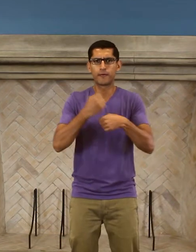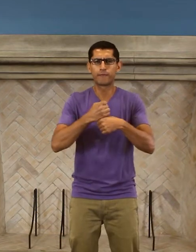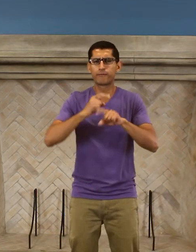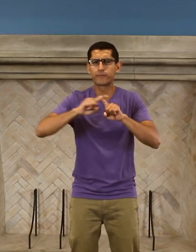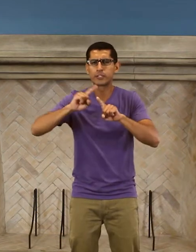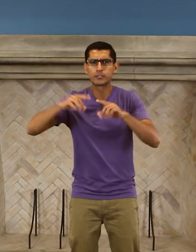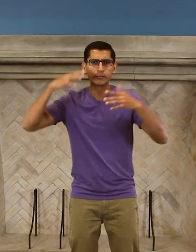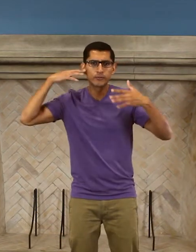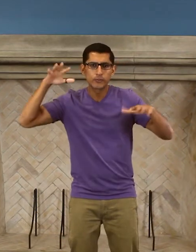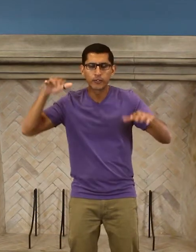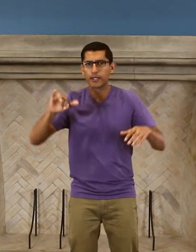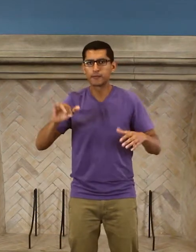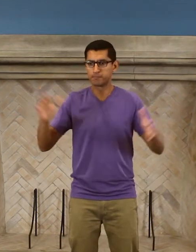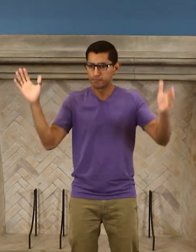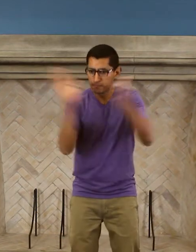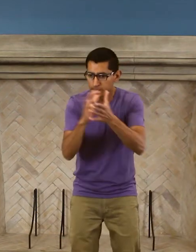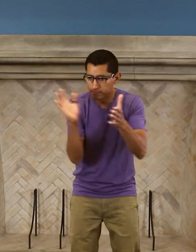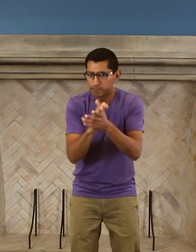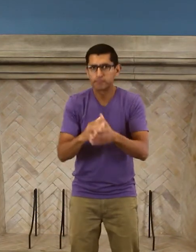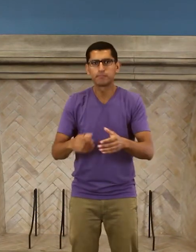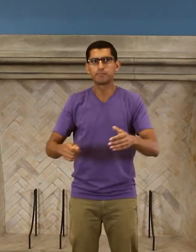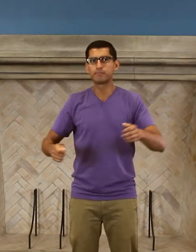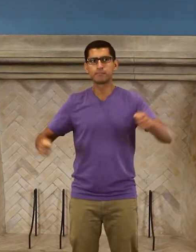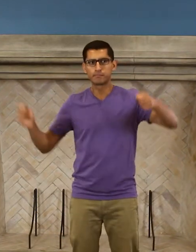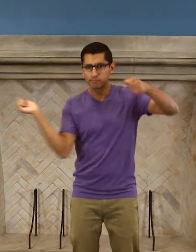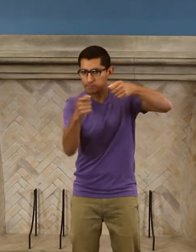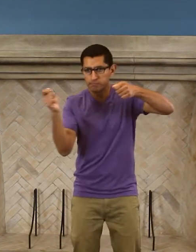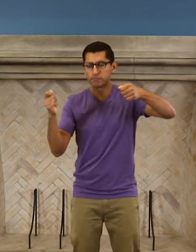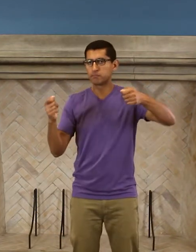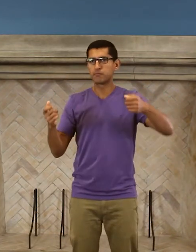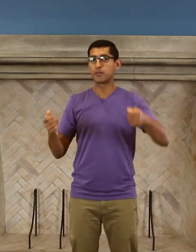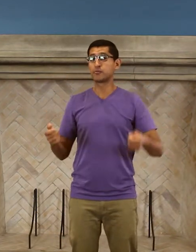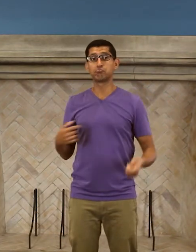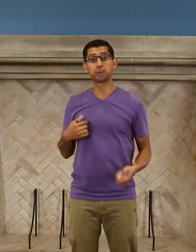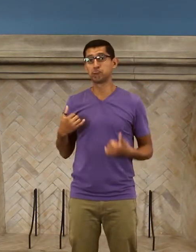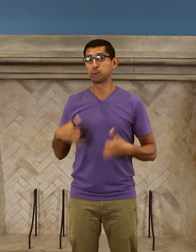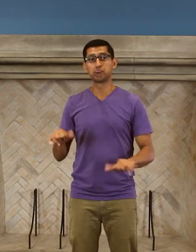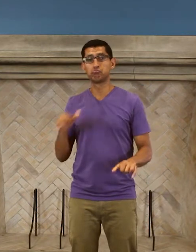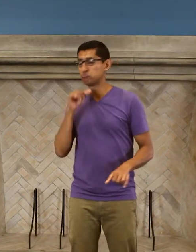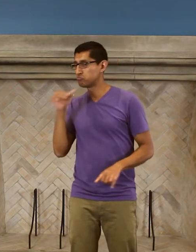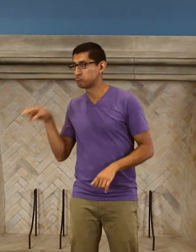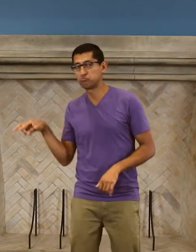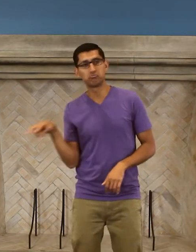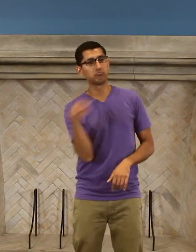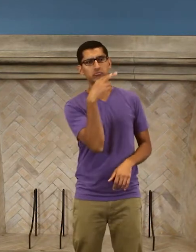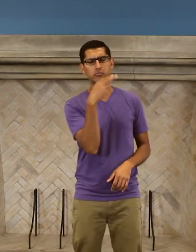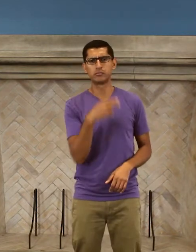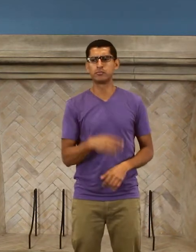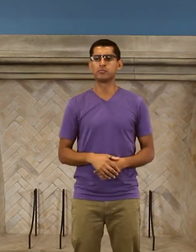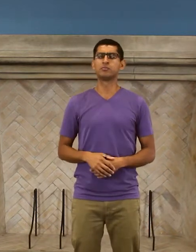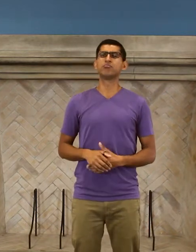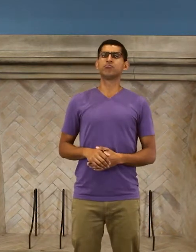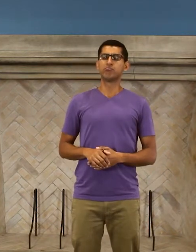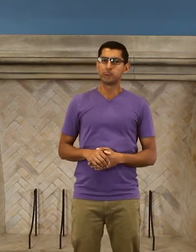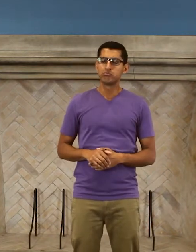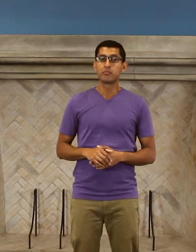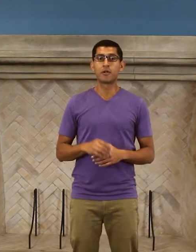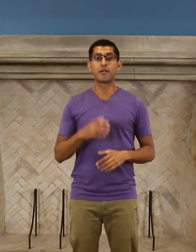She tried to make different types of noises, like she clapped her hands. She banged pots. I just kept playing and never